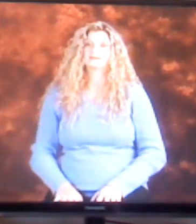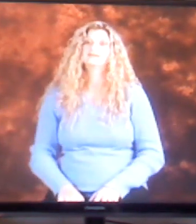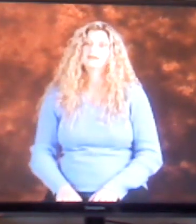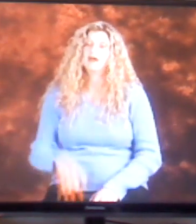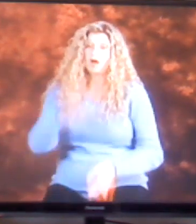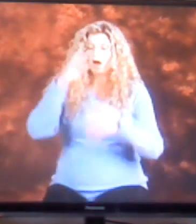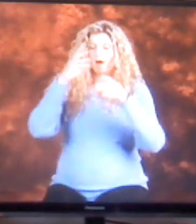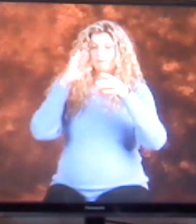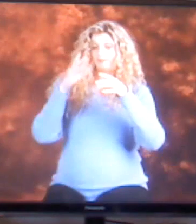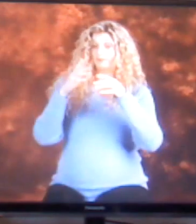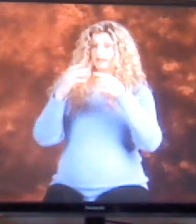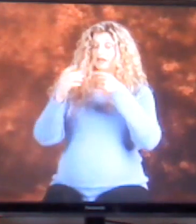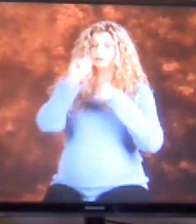Yes, definitely.